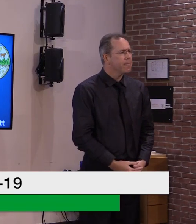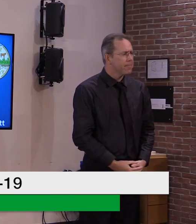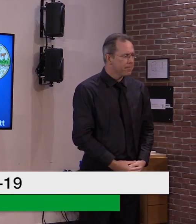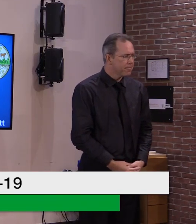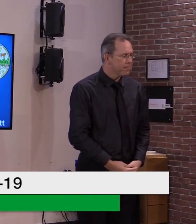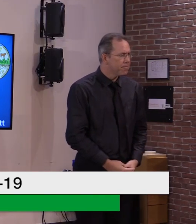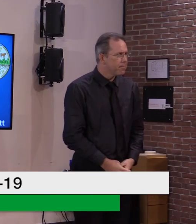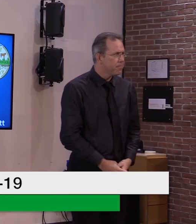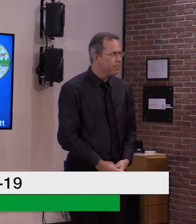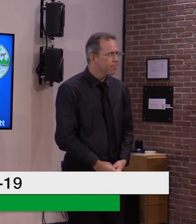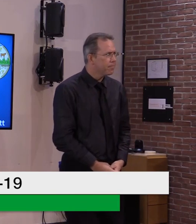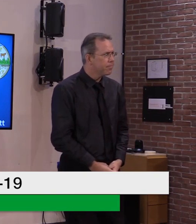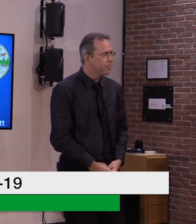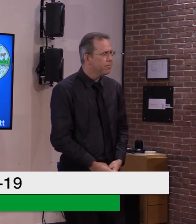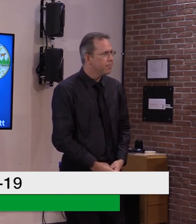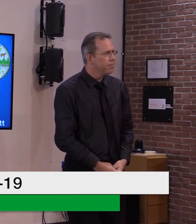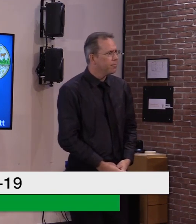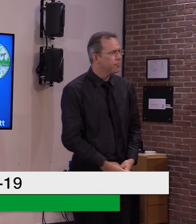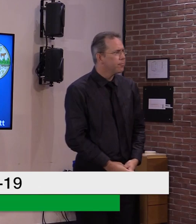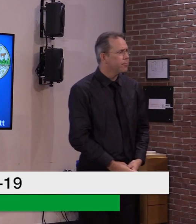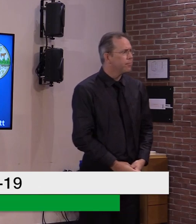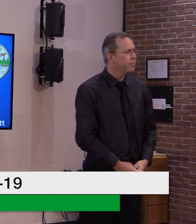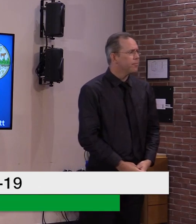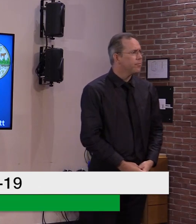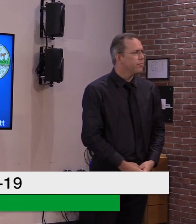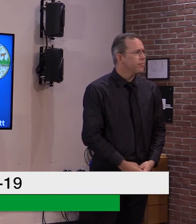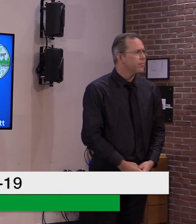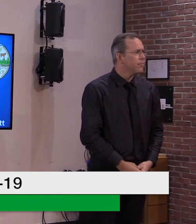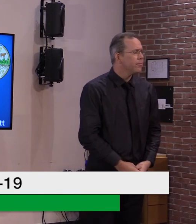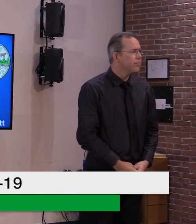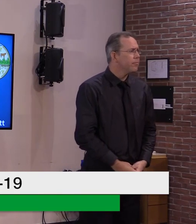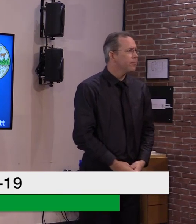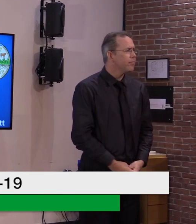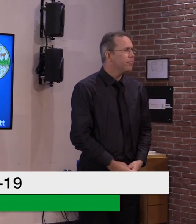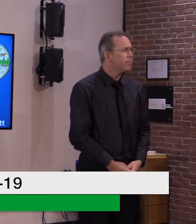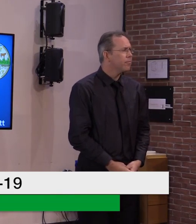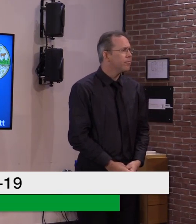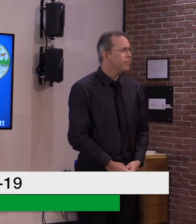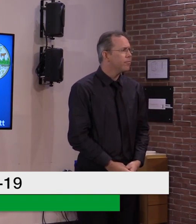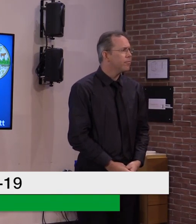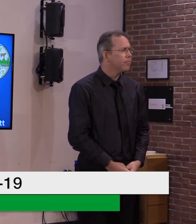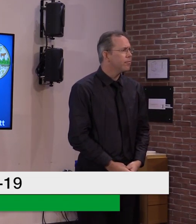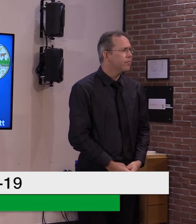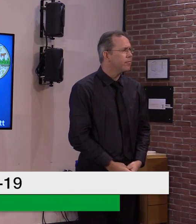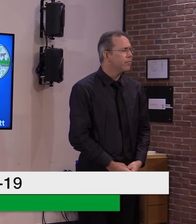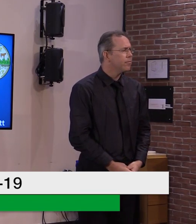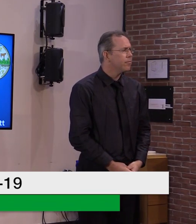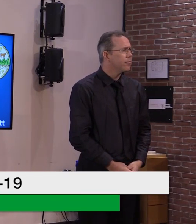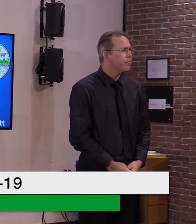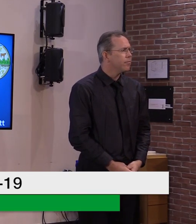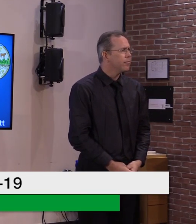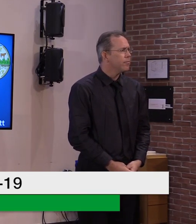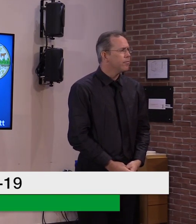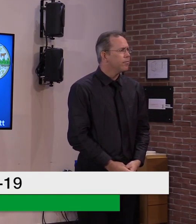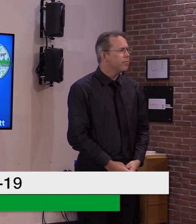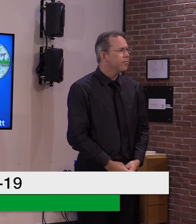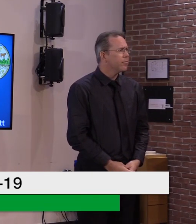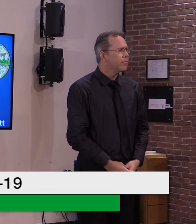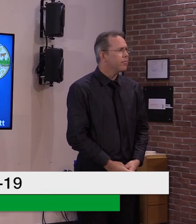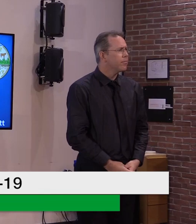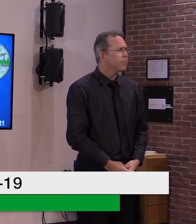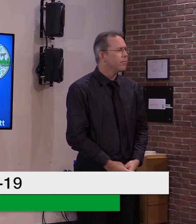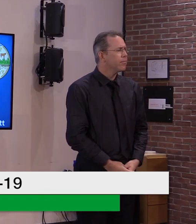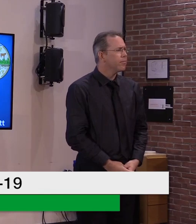period and uh we know from the uh ice cream outbreak and from halloween parties that that